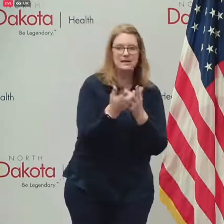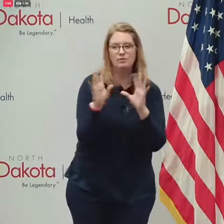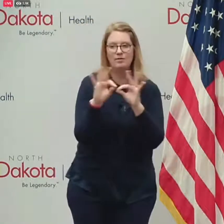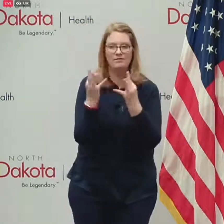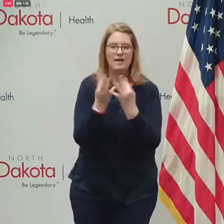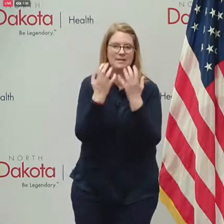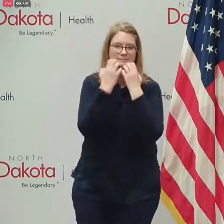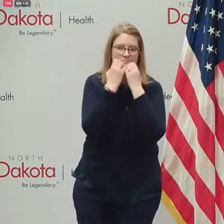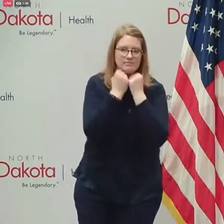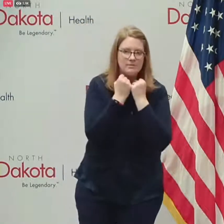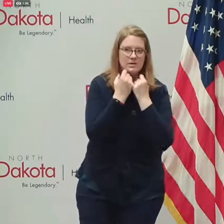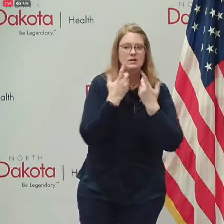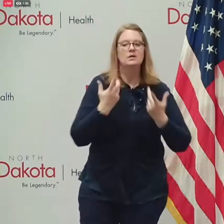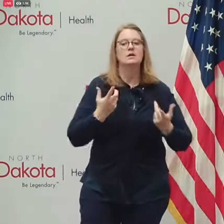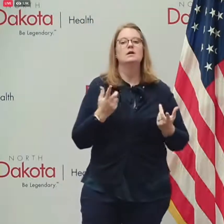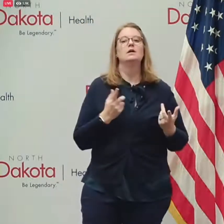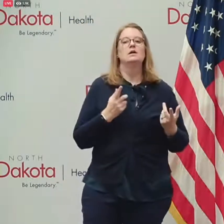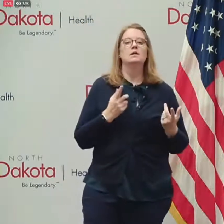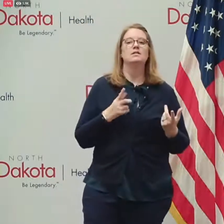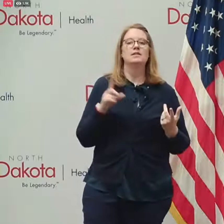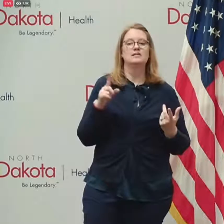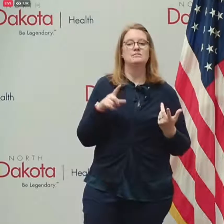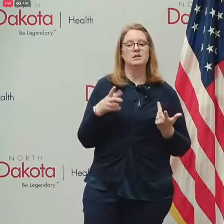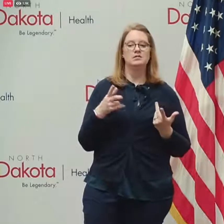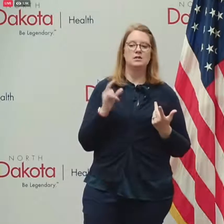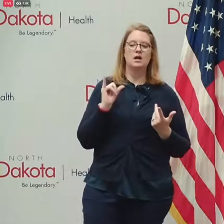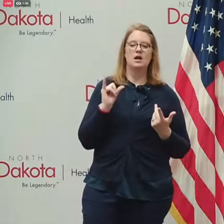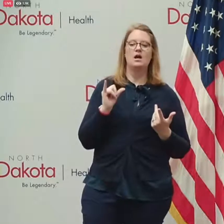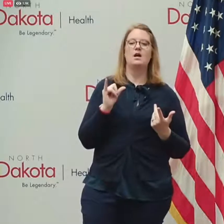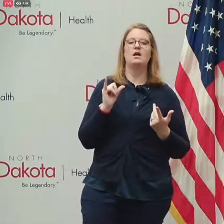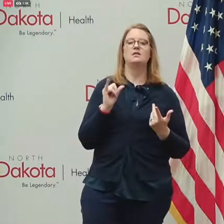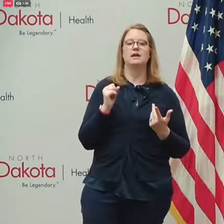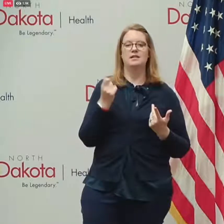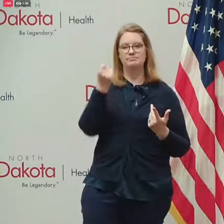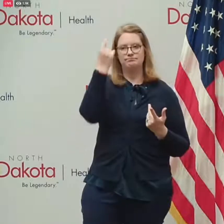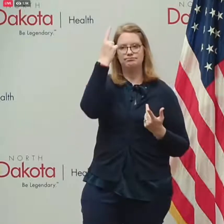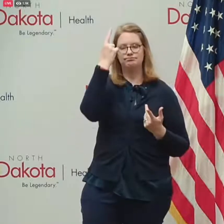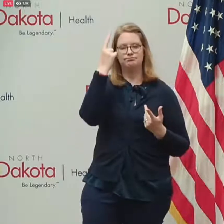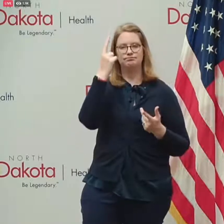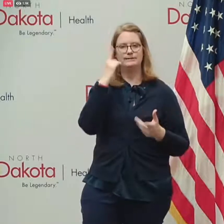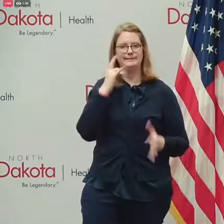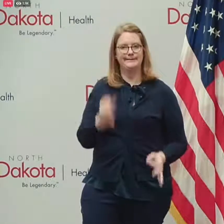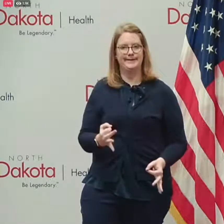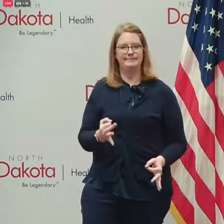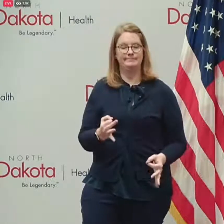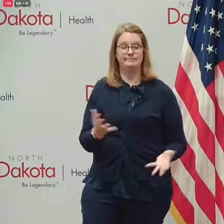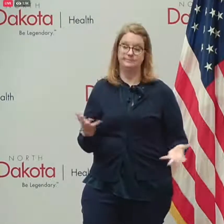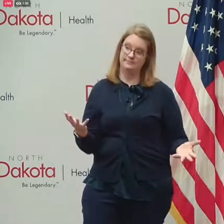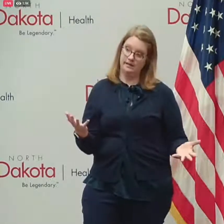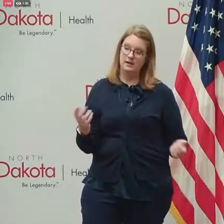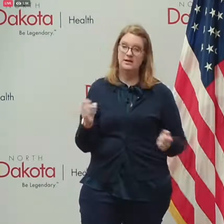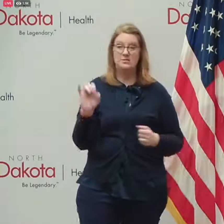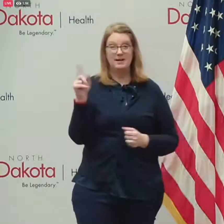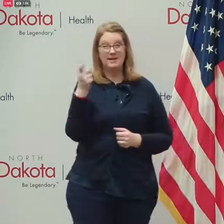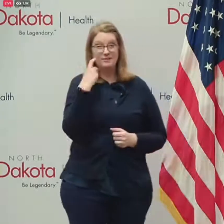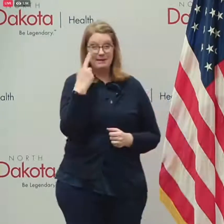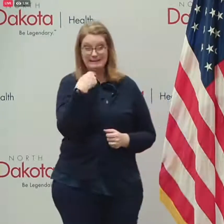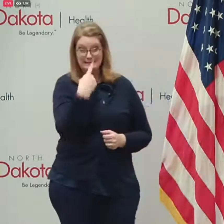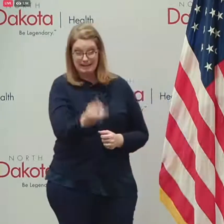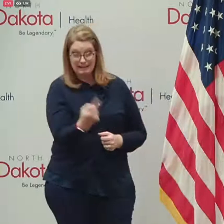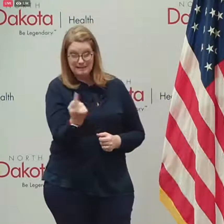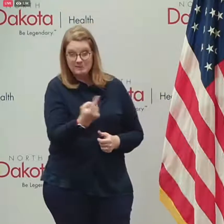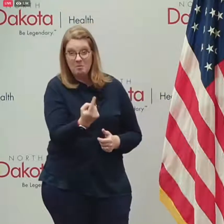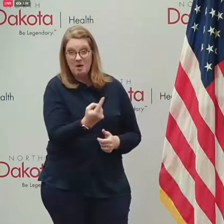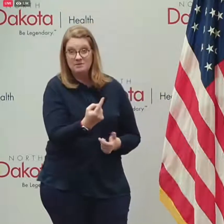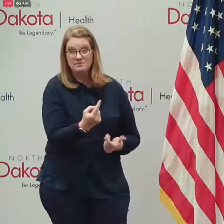care about, that they love, then they're going to make the decision. But until then, somebody, government telling someone to do something,